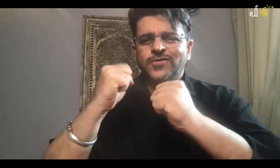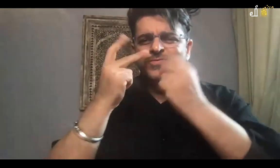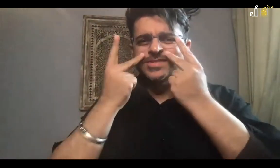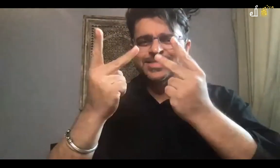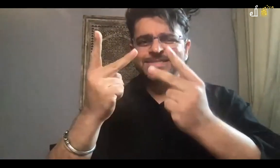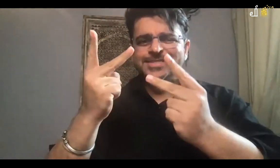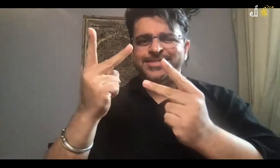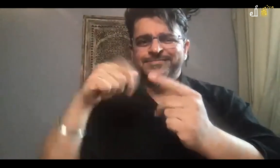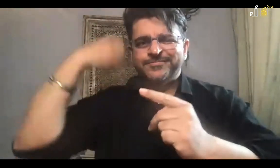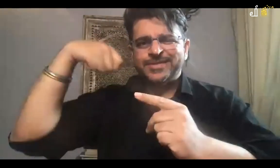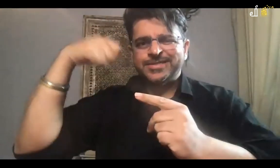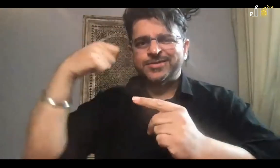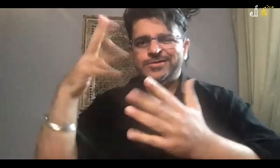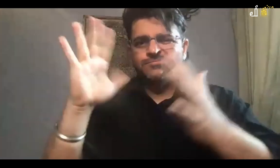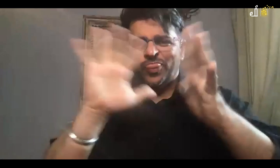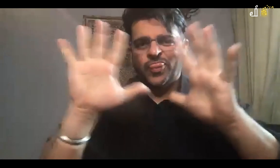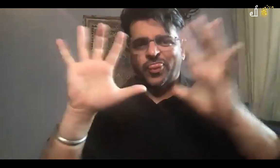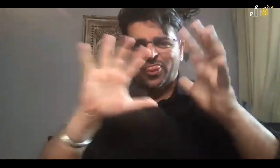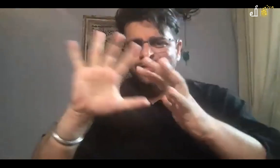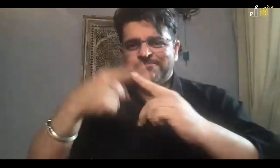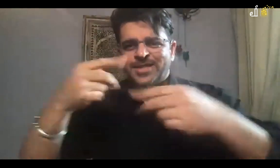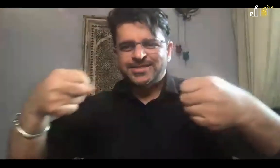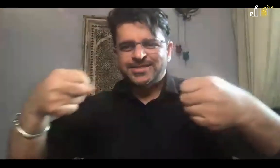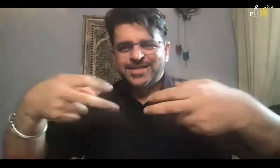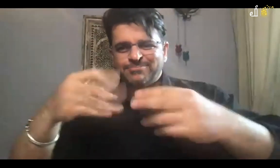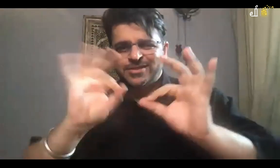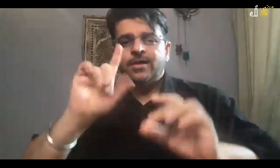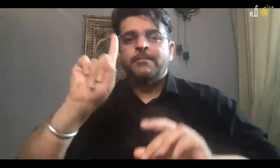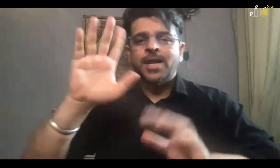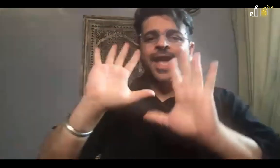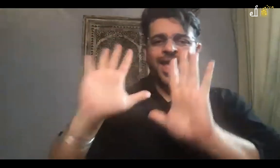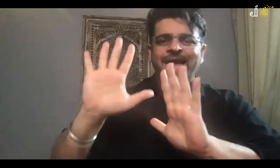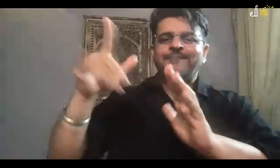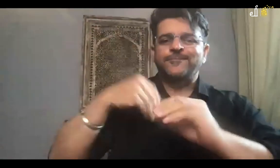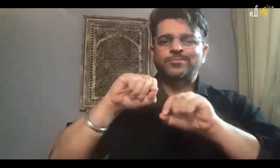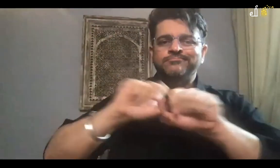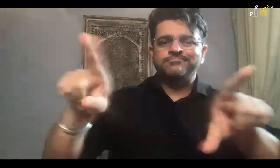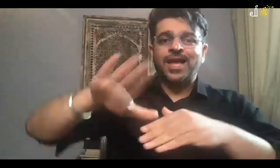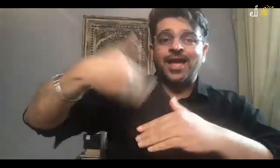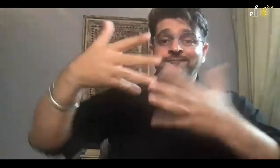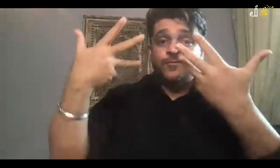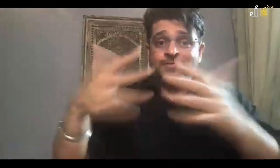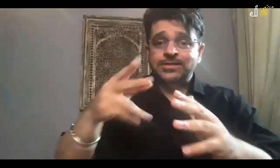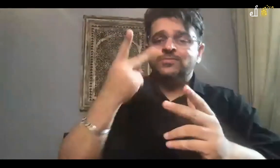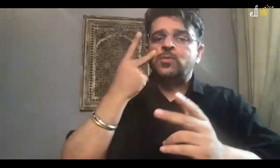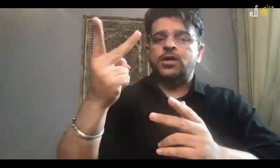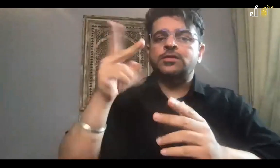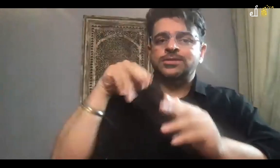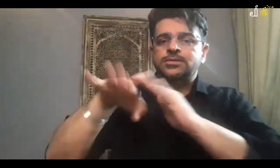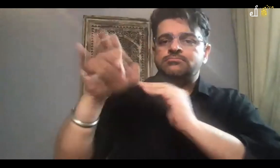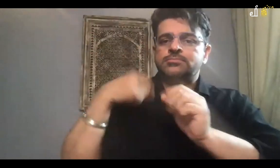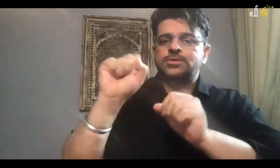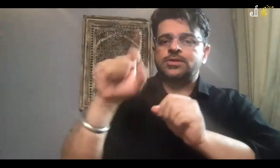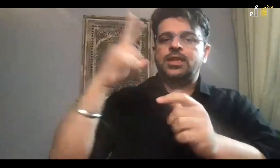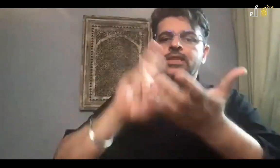I know it was hard to watch. The video was buffering a bit, and I think we couldn't see the subtitles. But we'll definitely send